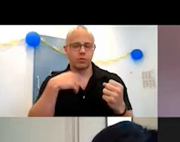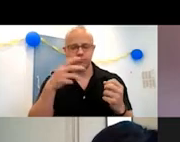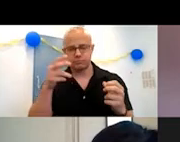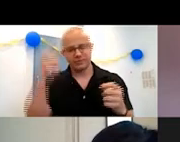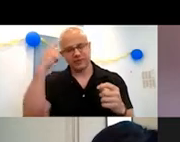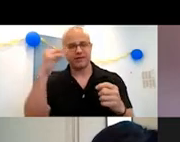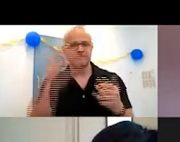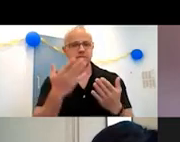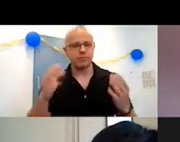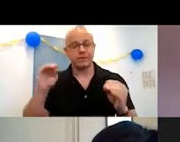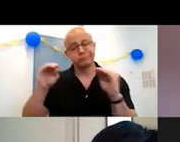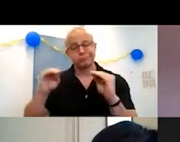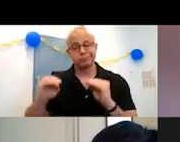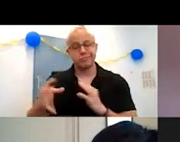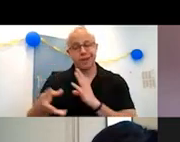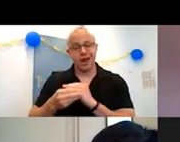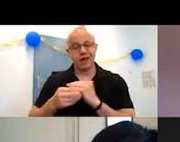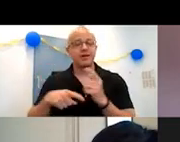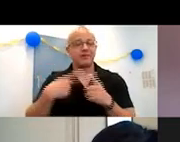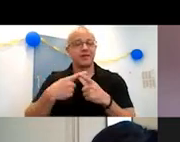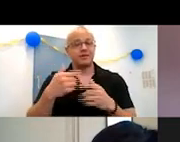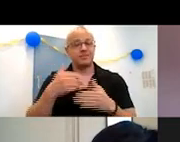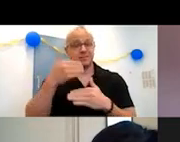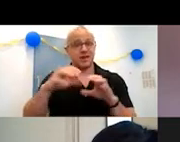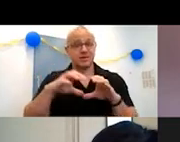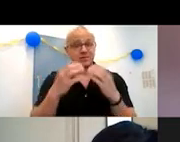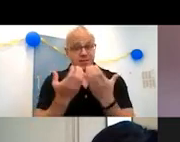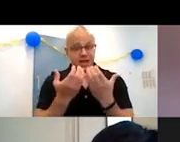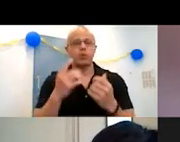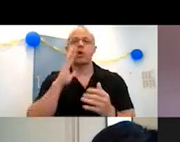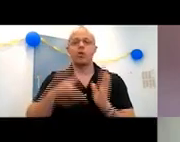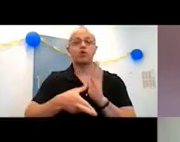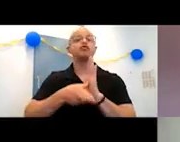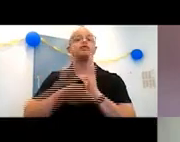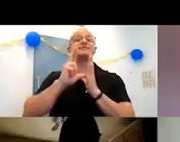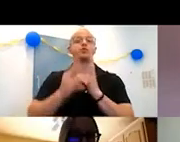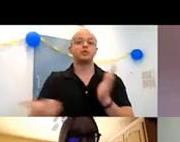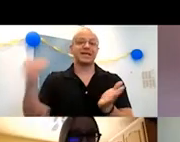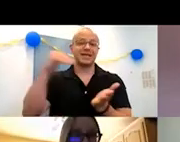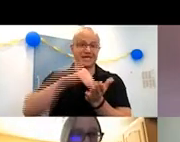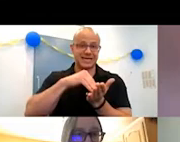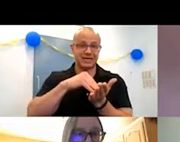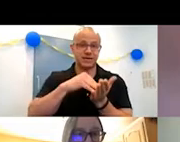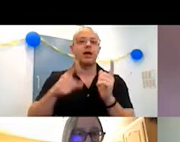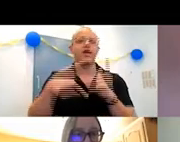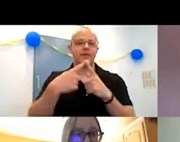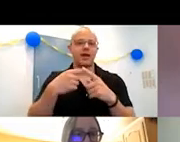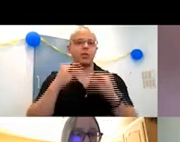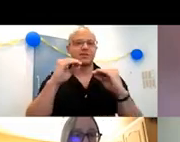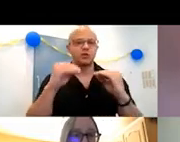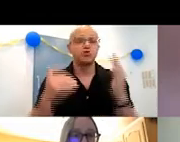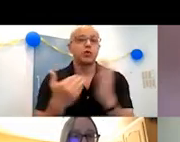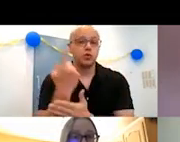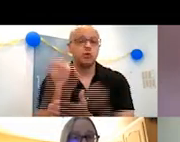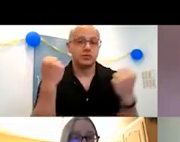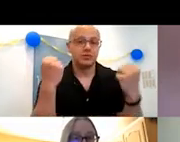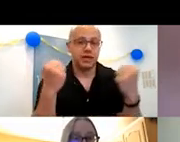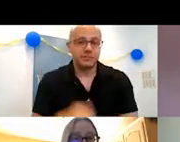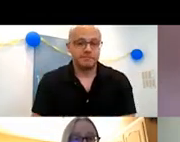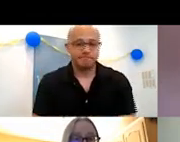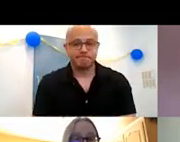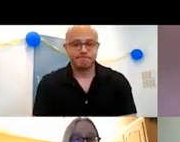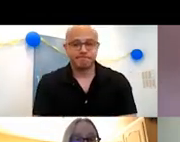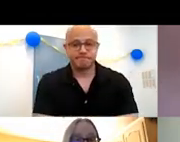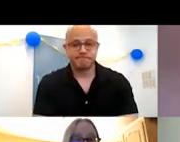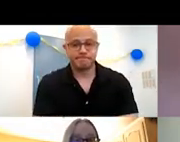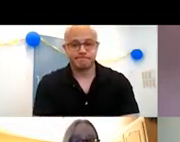And I'll teach you signs, and I'll think of things to add for our next class. We'll